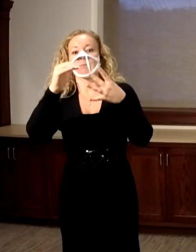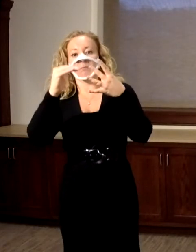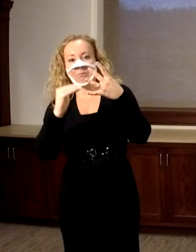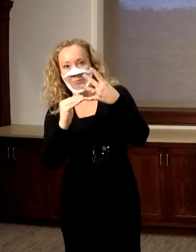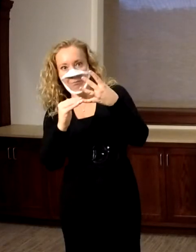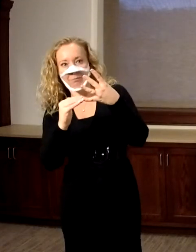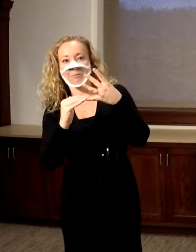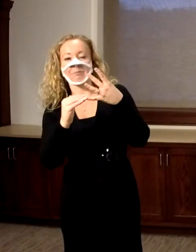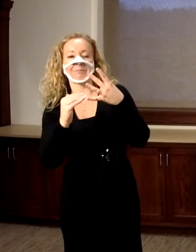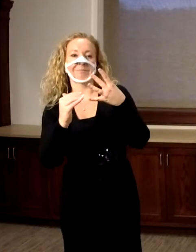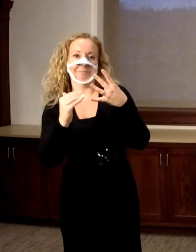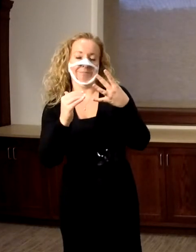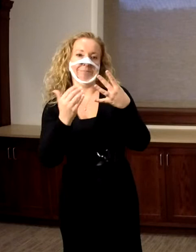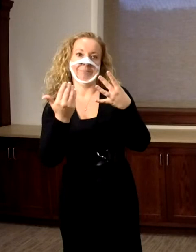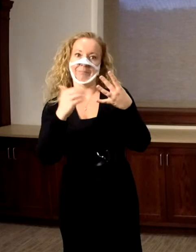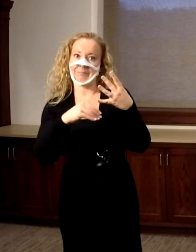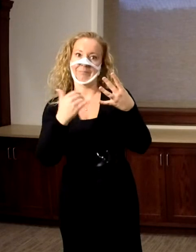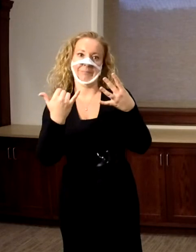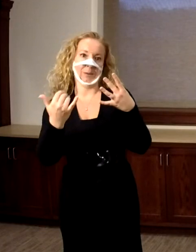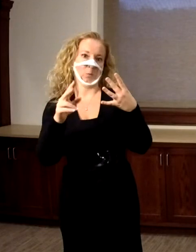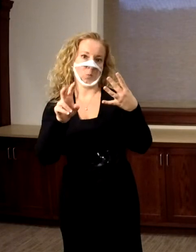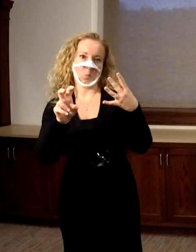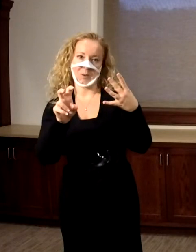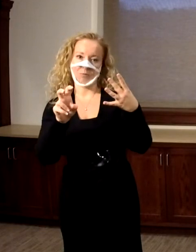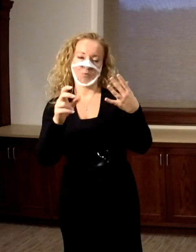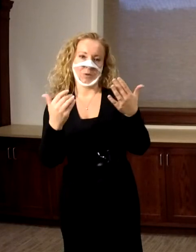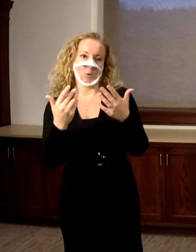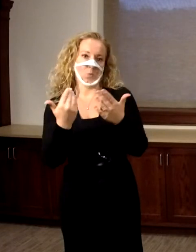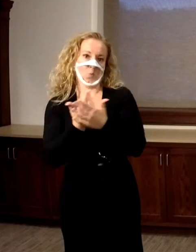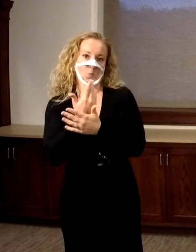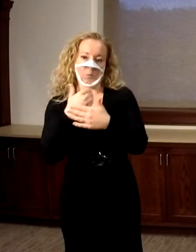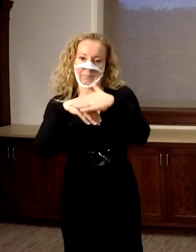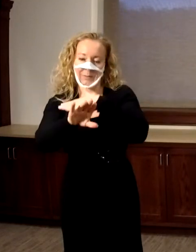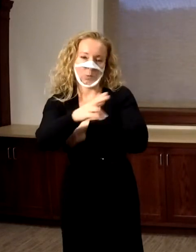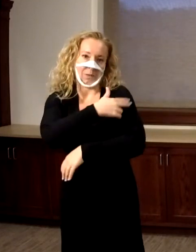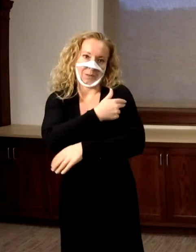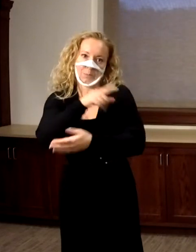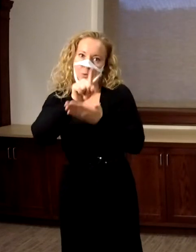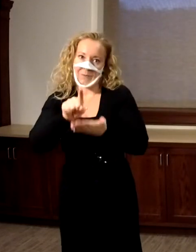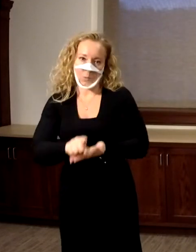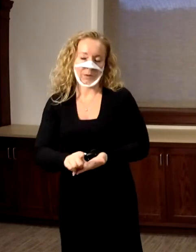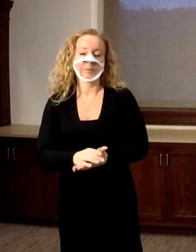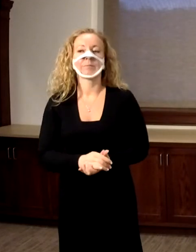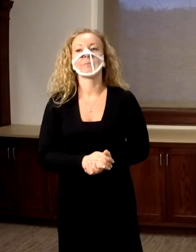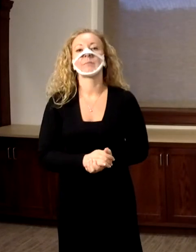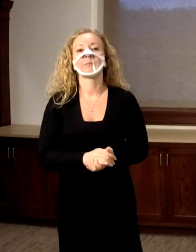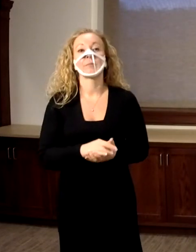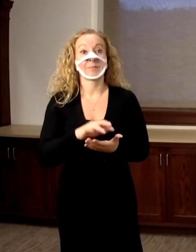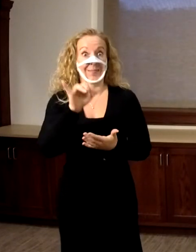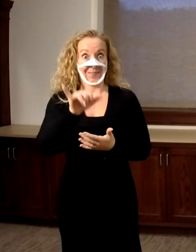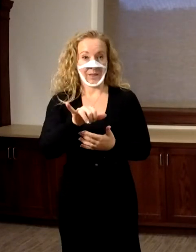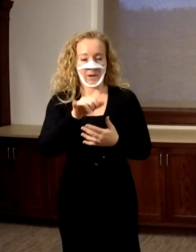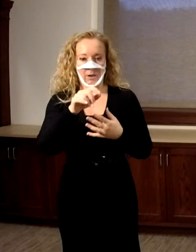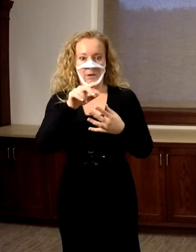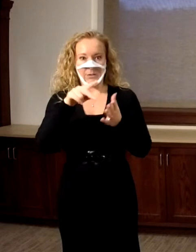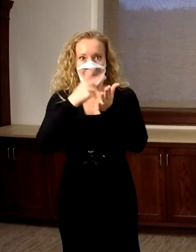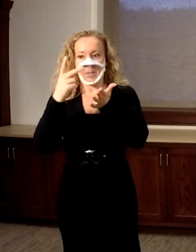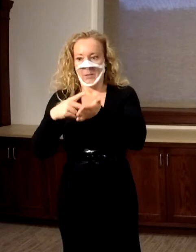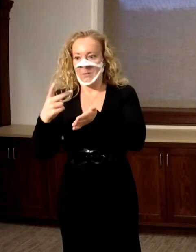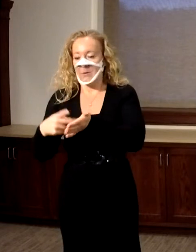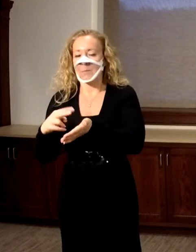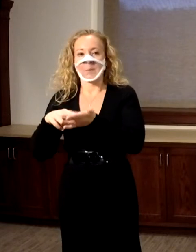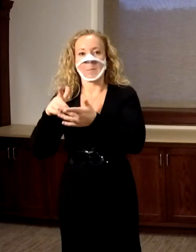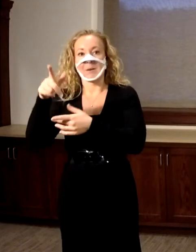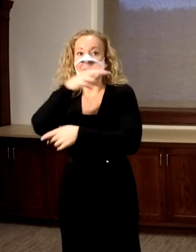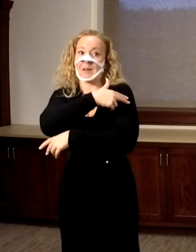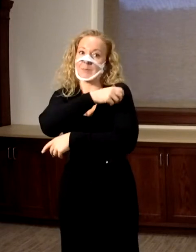by the end of November, it had doubled again to about 200 new admissions per week. This is putting strain on hospital staff